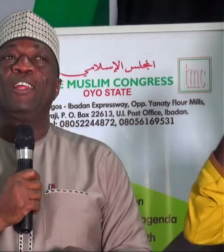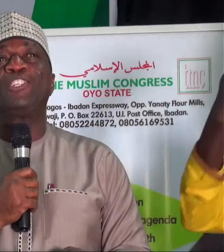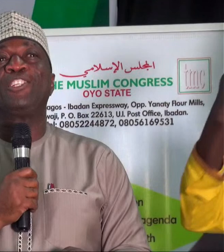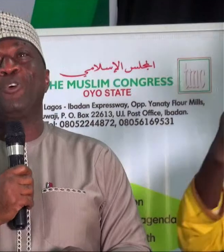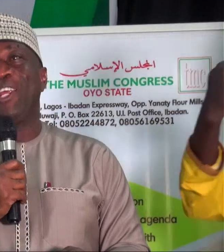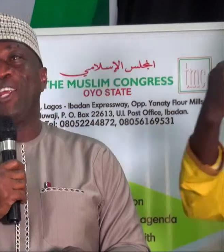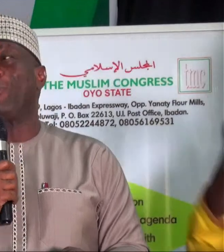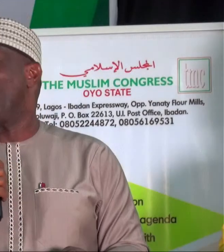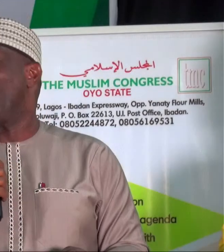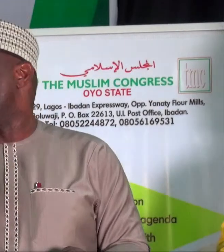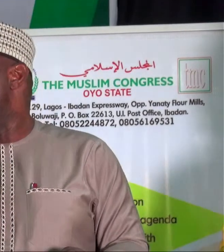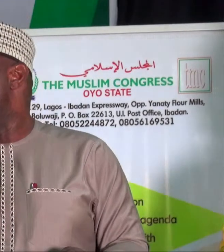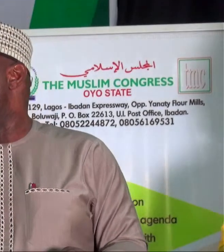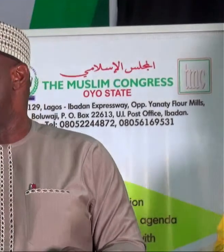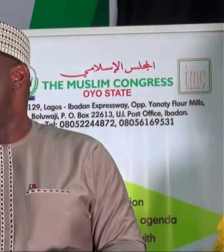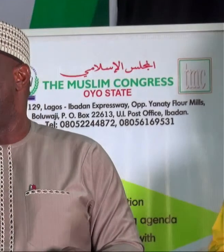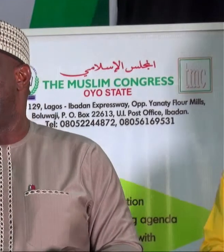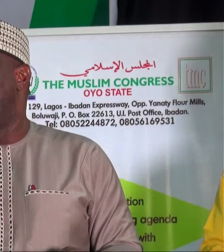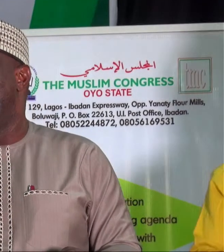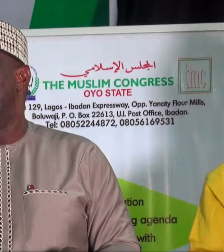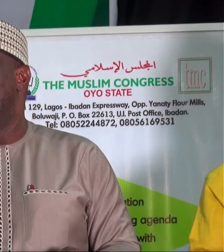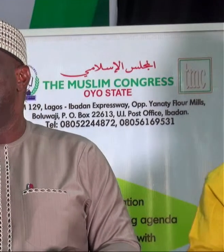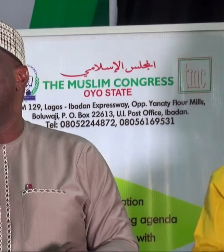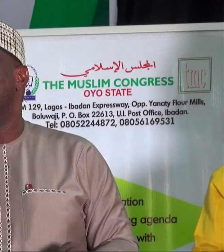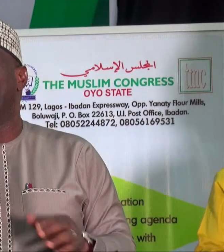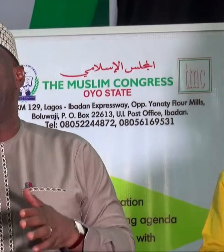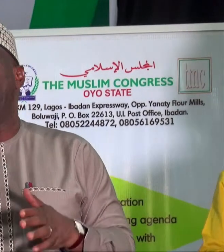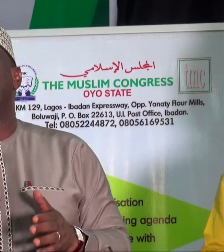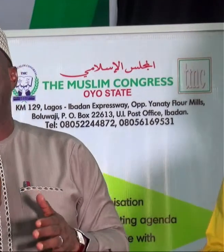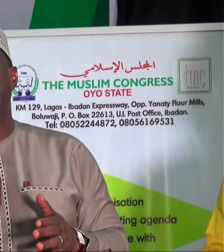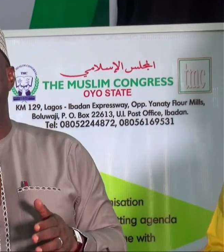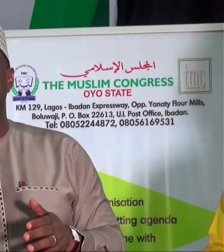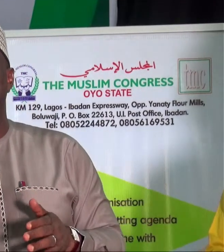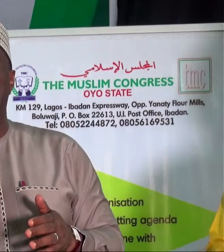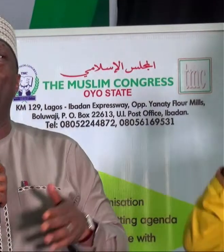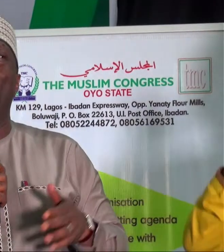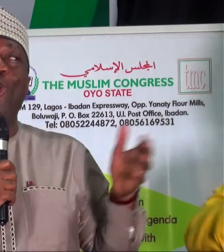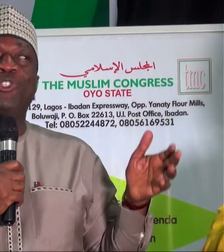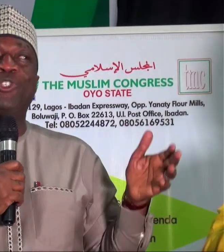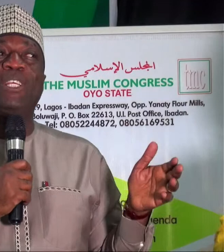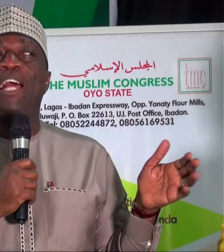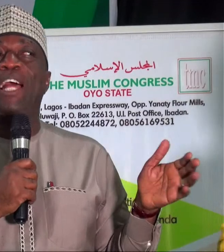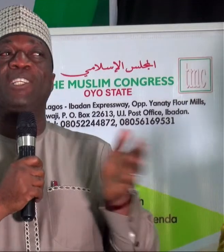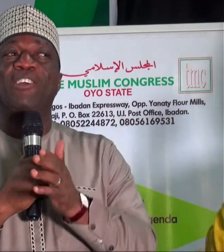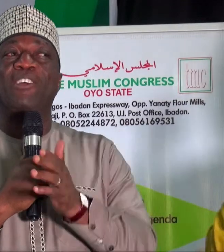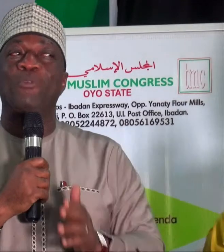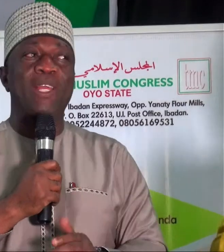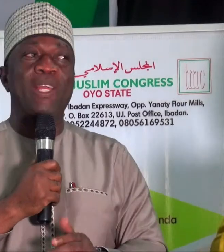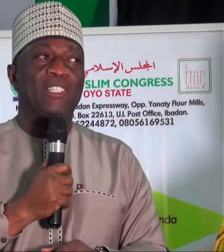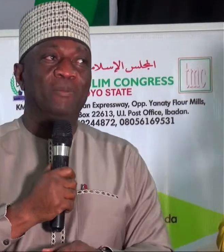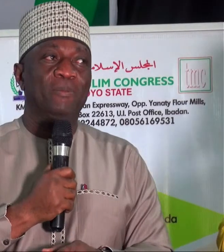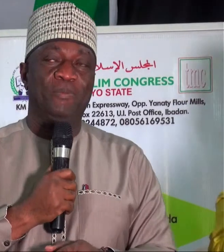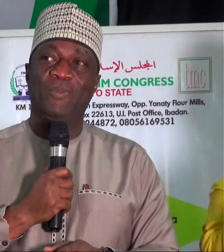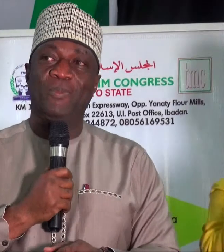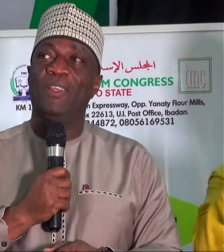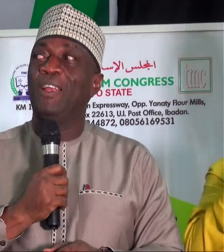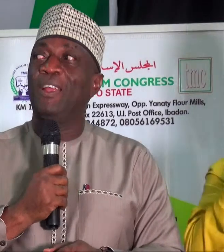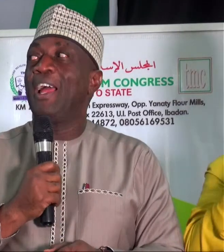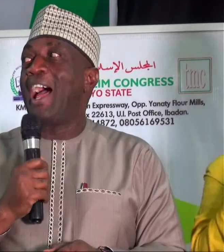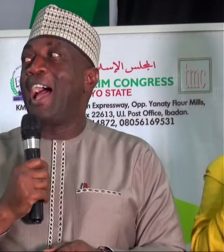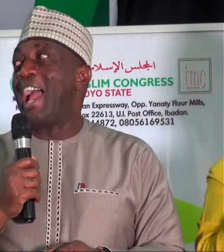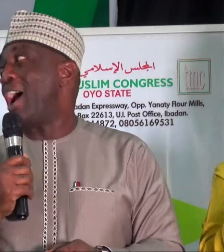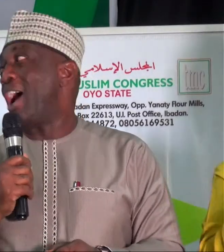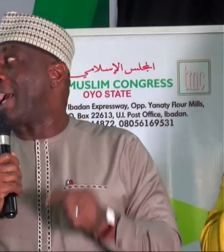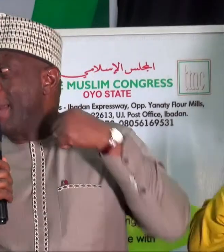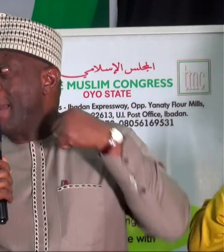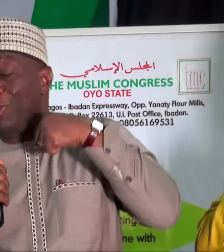ìtí mo ṣe ni pé mo lọ wo ṣé ò sí yàtọ̀ láàrin growth àti development I